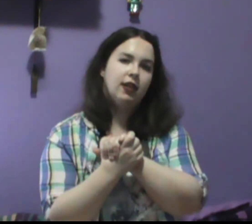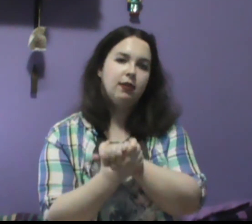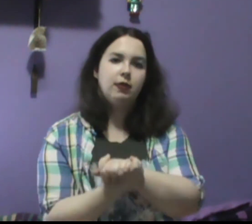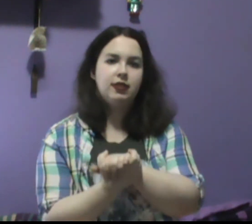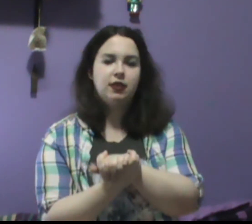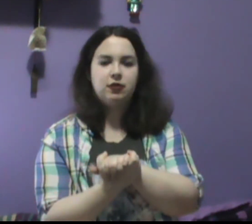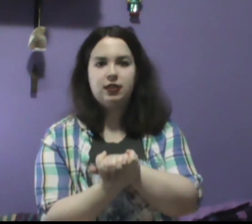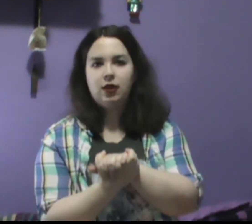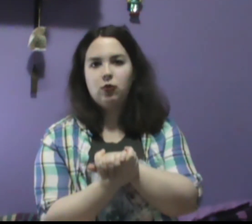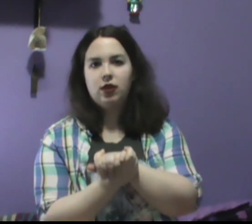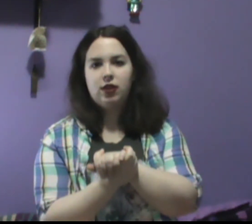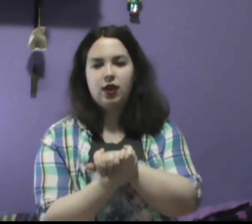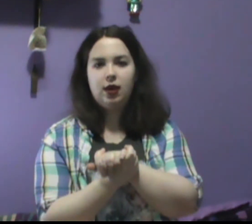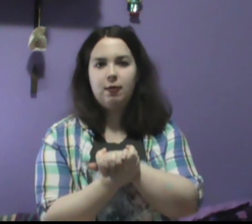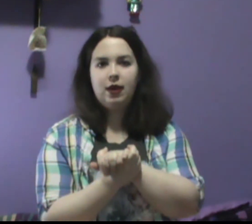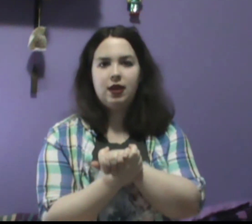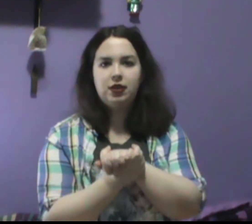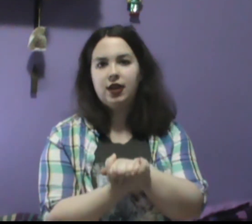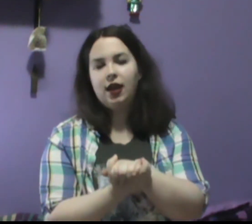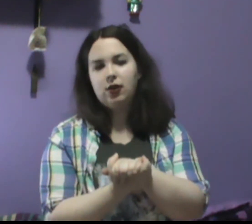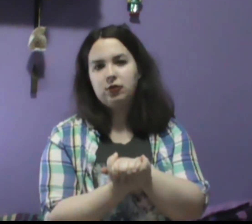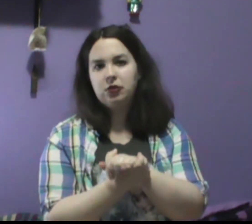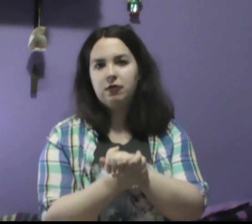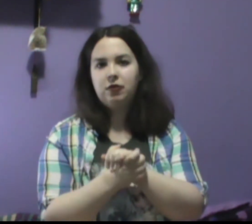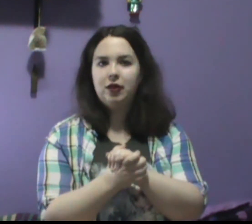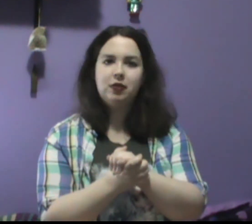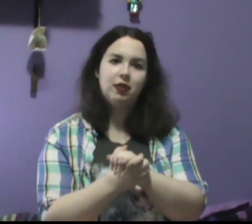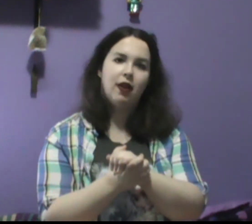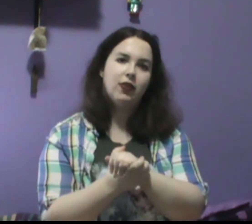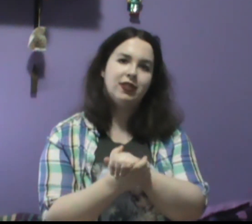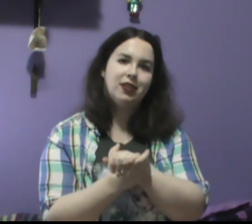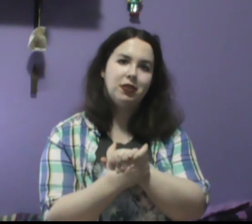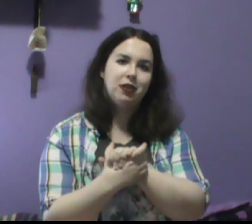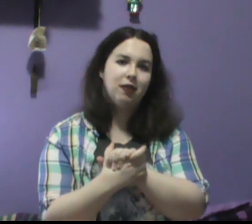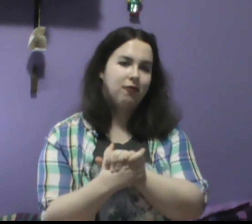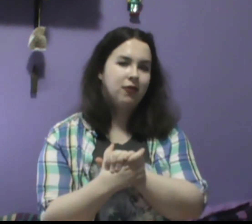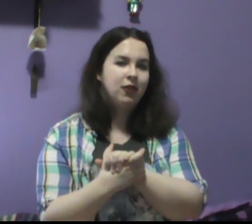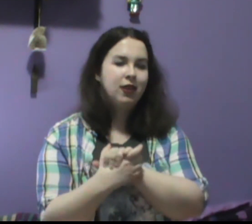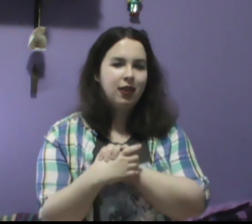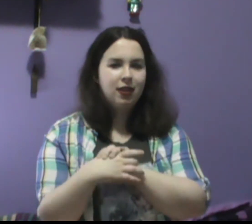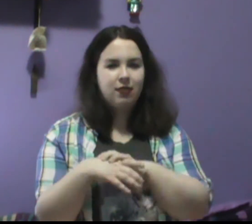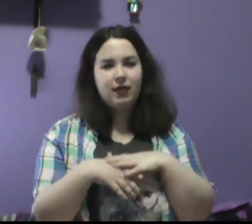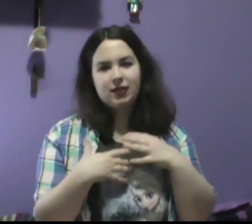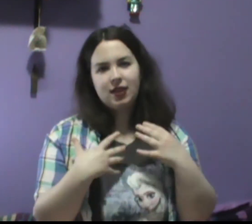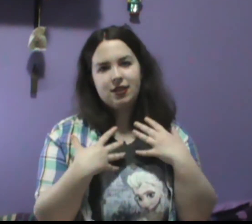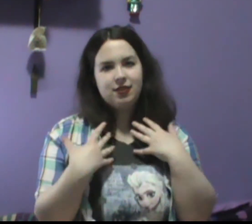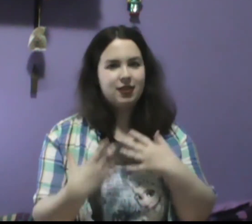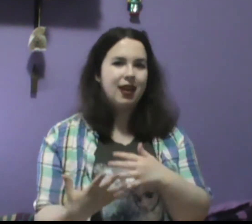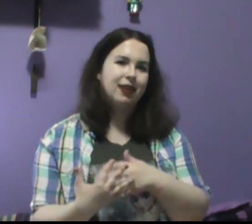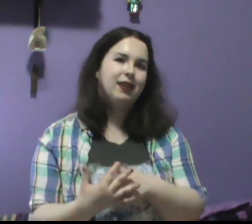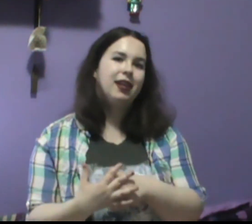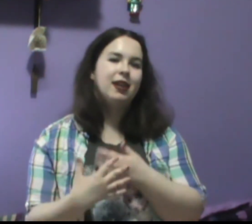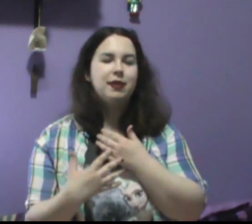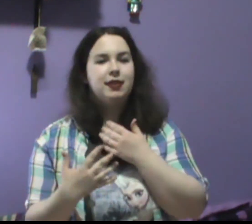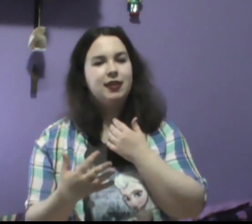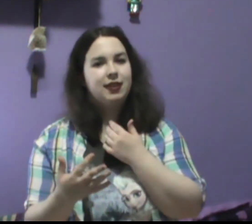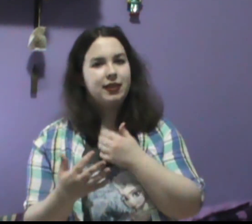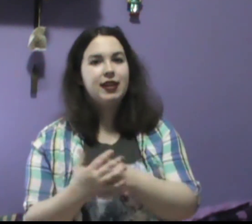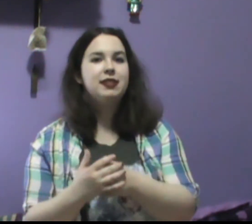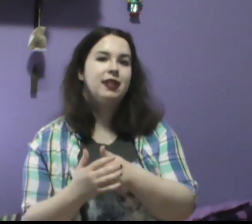Elliot was interesting, with him and Diego sort of going through the conversation of the fact that technically it is